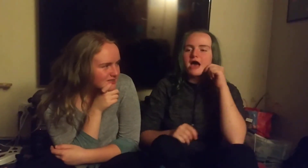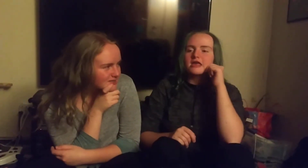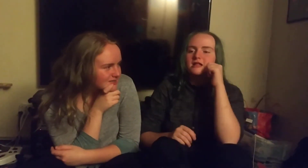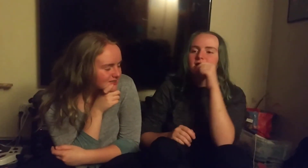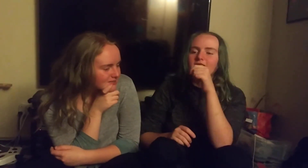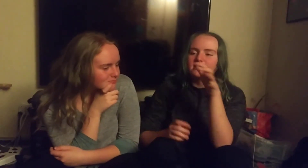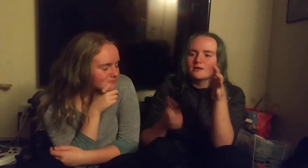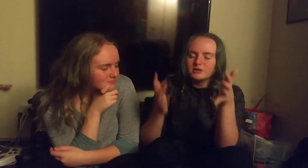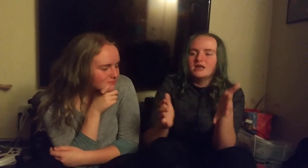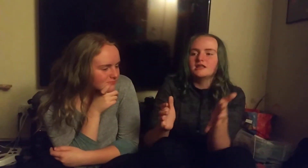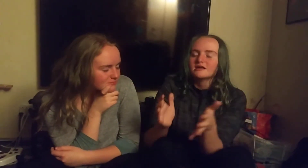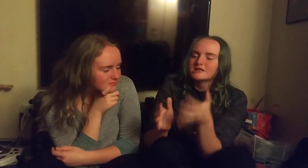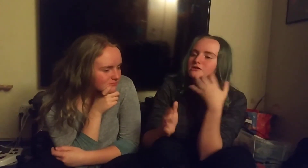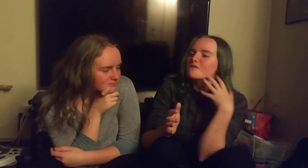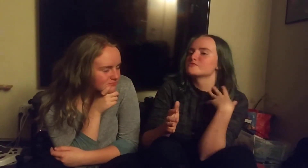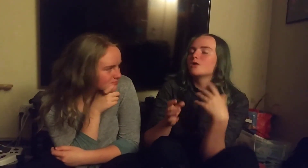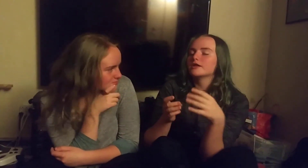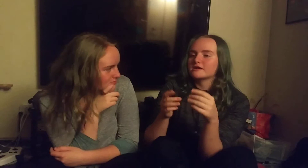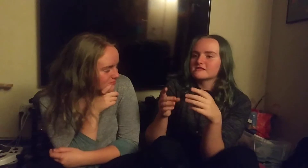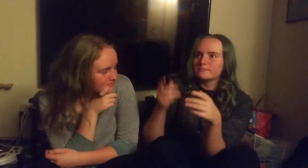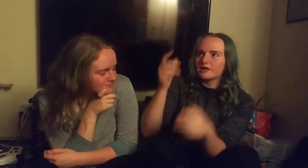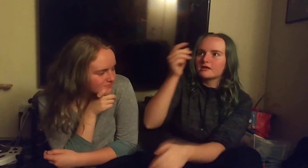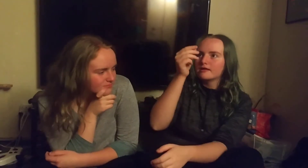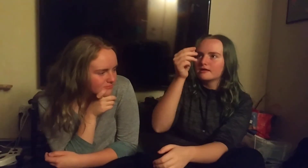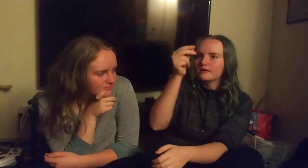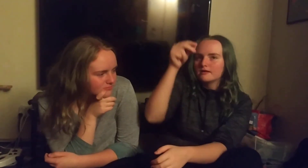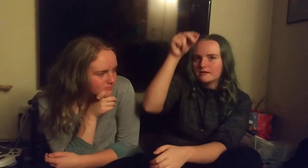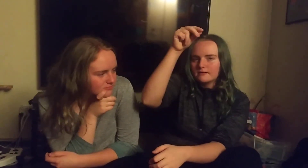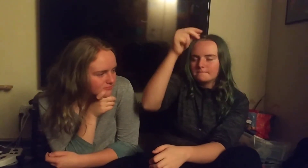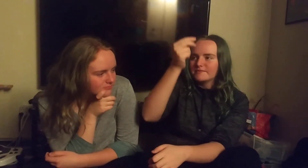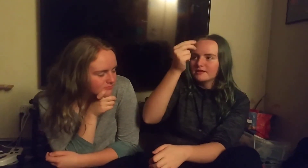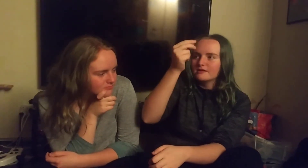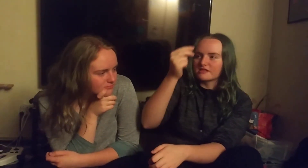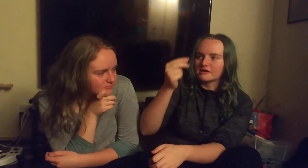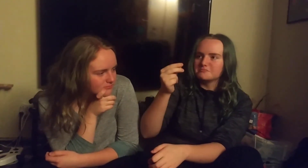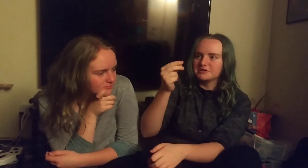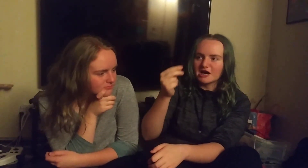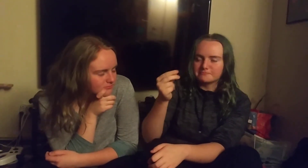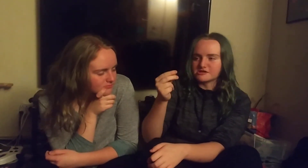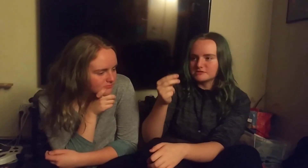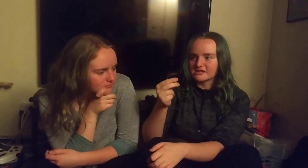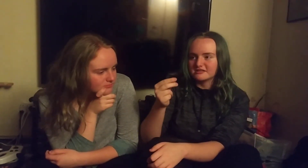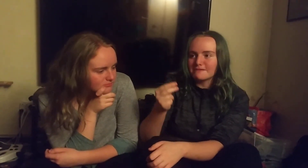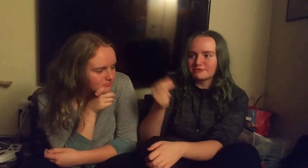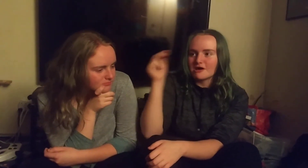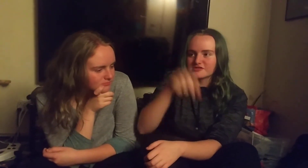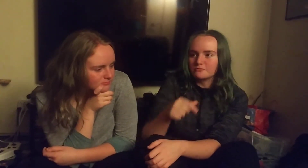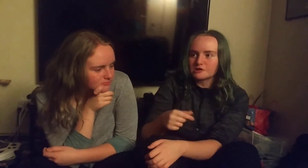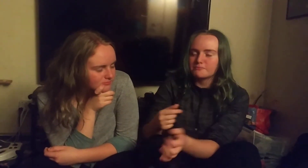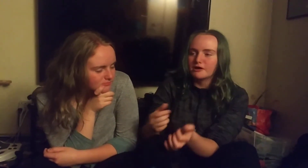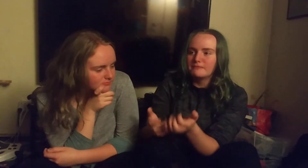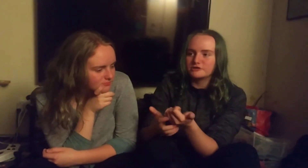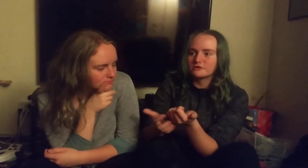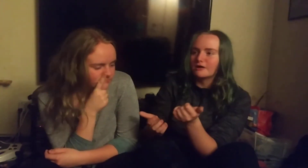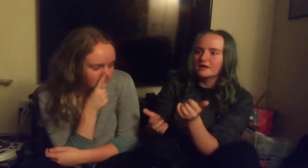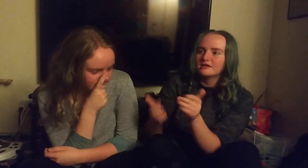in, and then we need 2 cups of walnuts, and I'm like, this ain't gonna be enough, so I'm just gonna dump the rest in. What's the point of measuring, right? We're